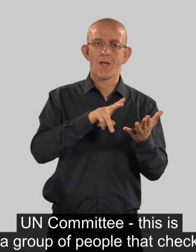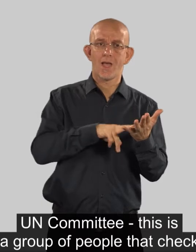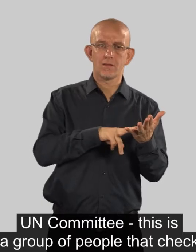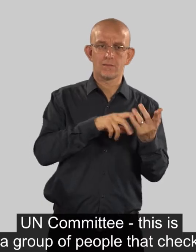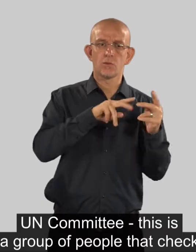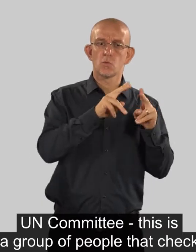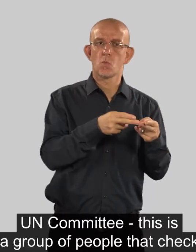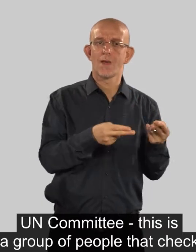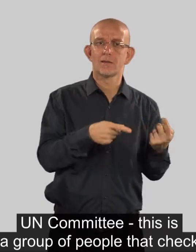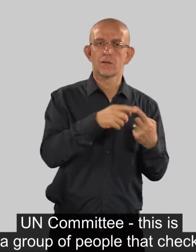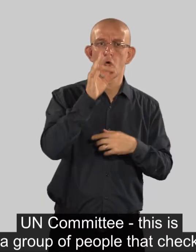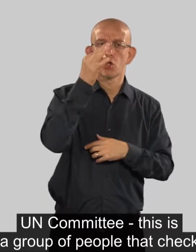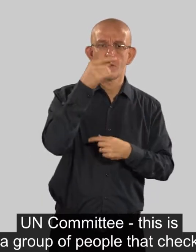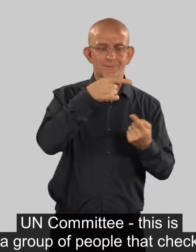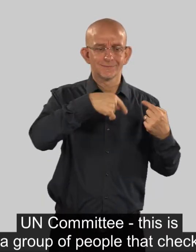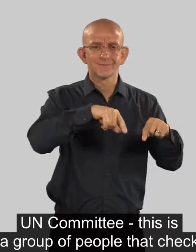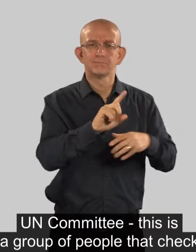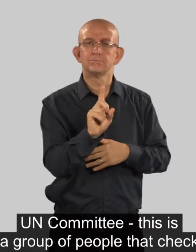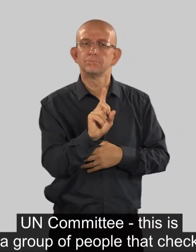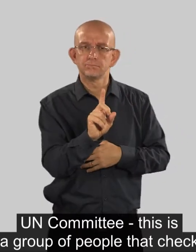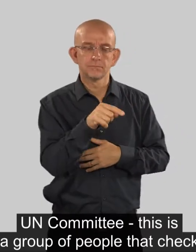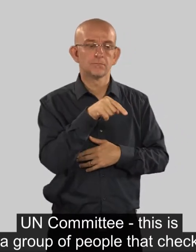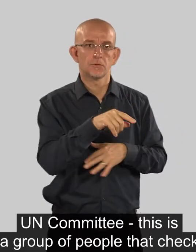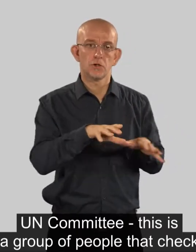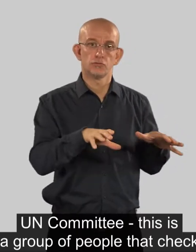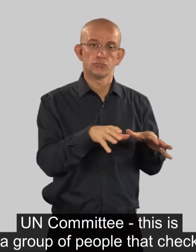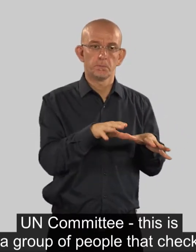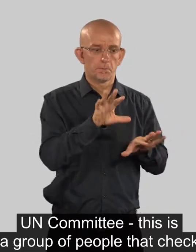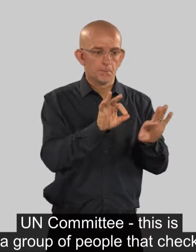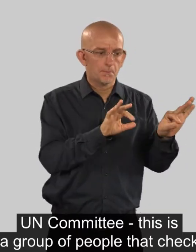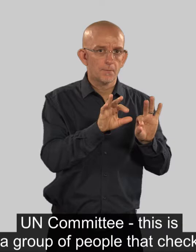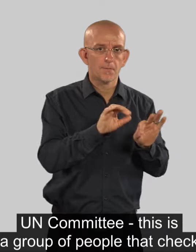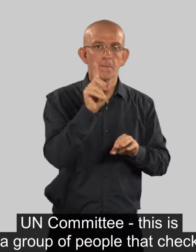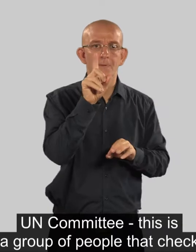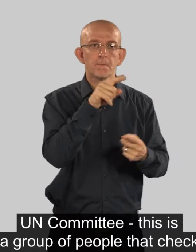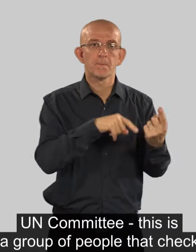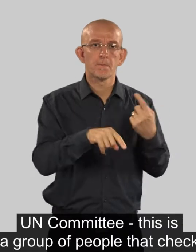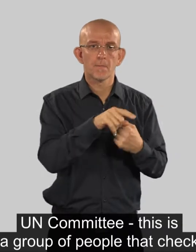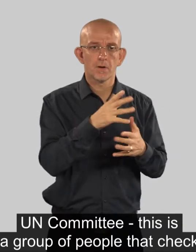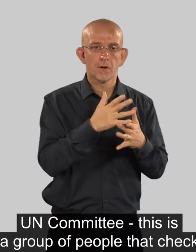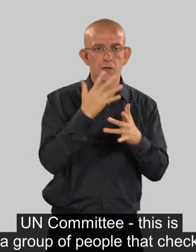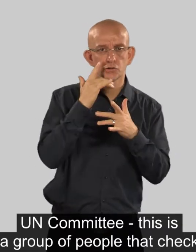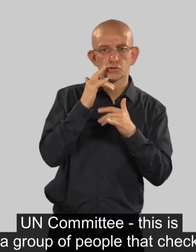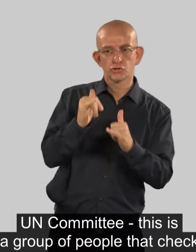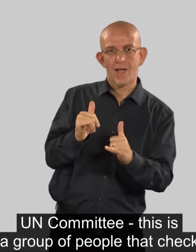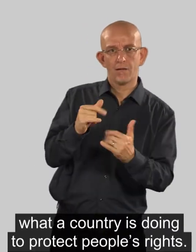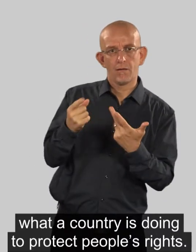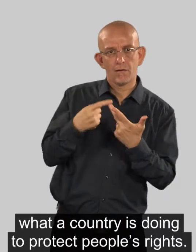UN Committee. This is a group of people that check what a country is doing to